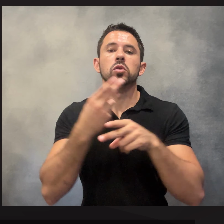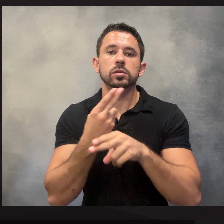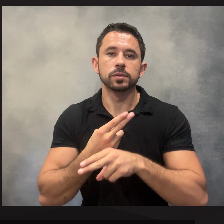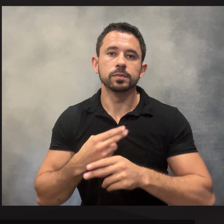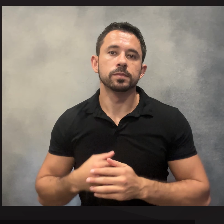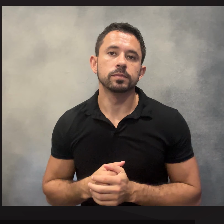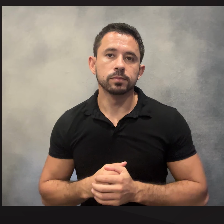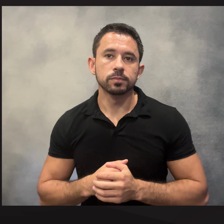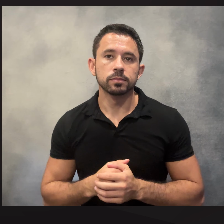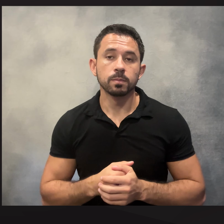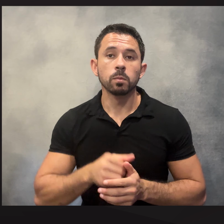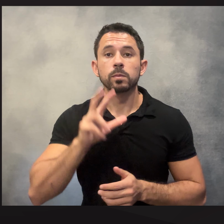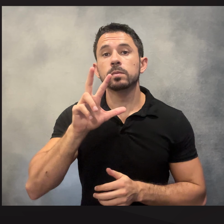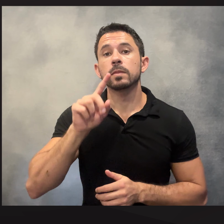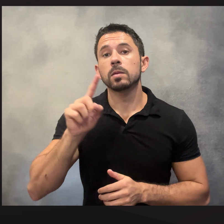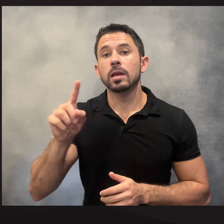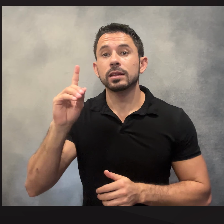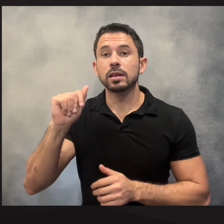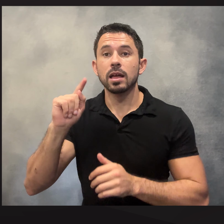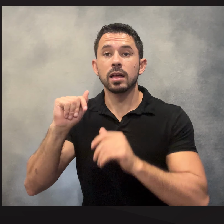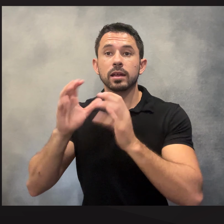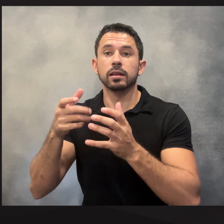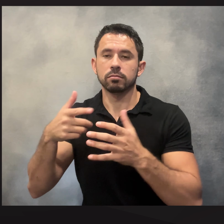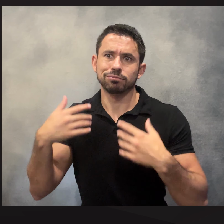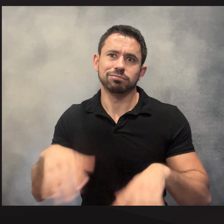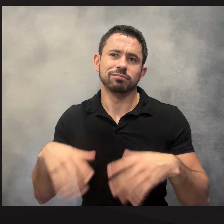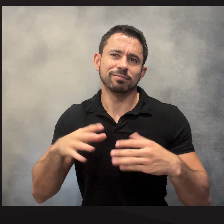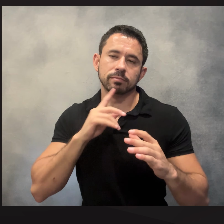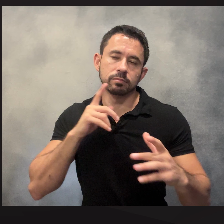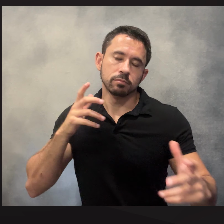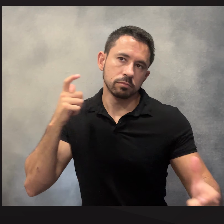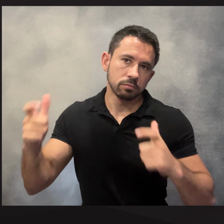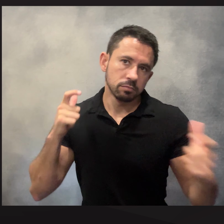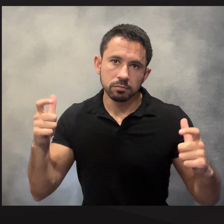The 311 dataset is exceptionally large, so this may take a while.